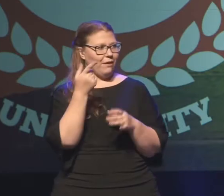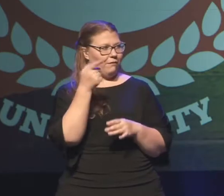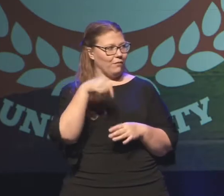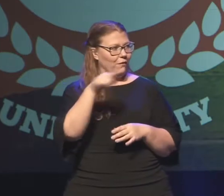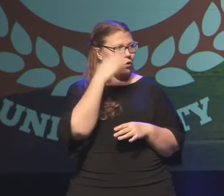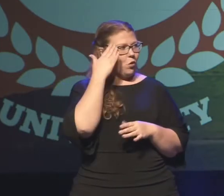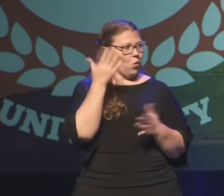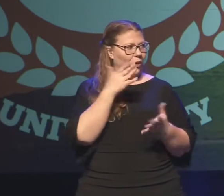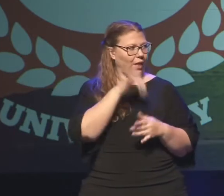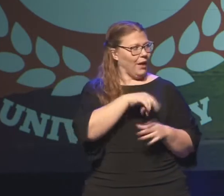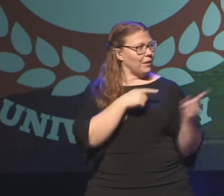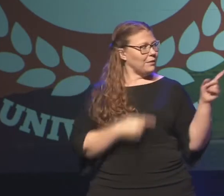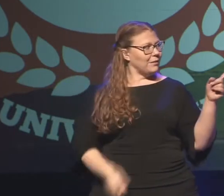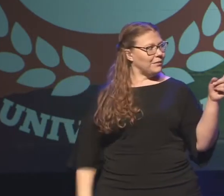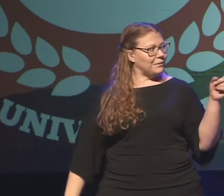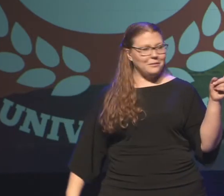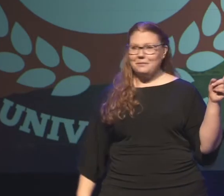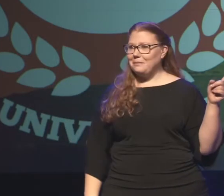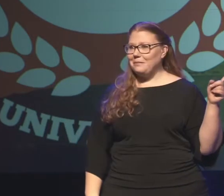is?